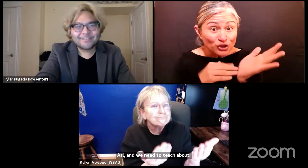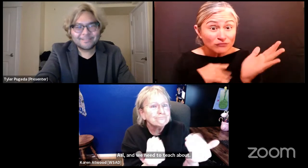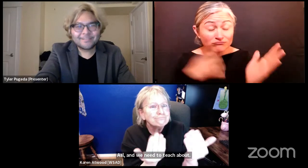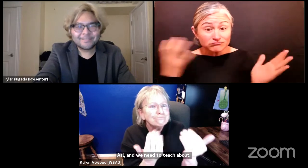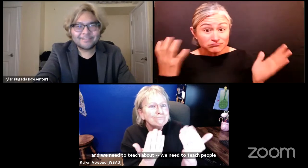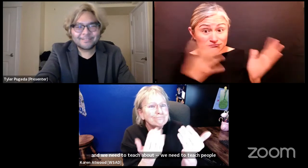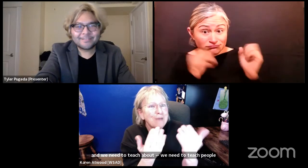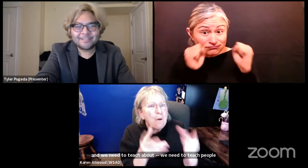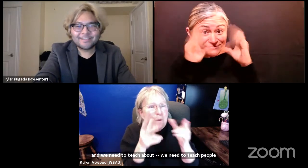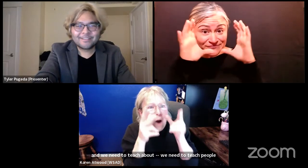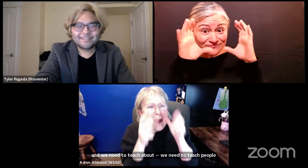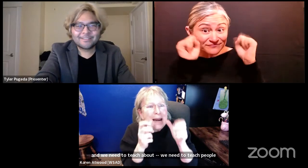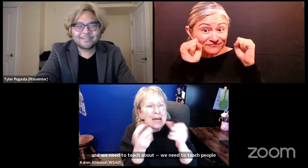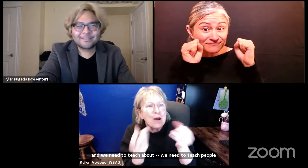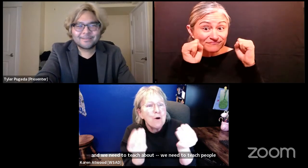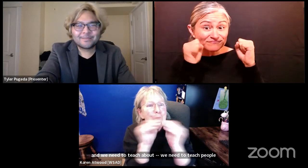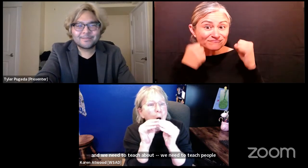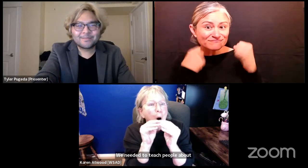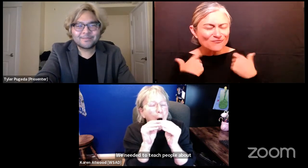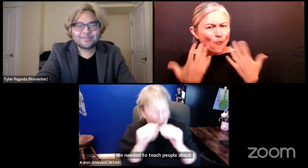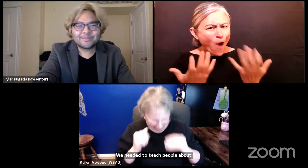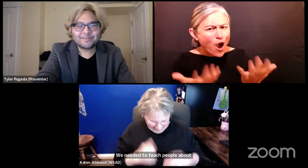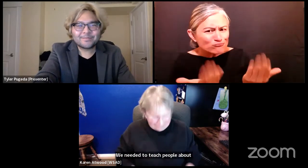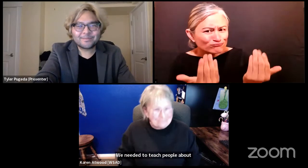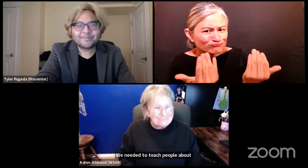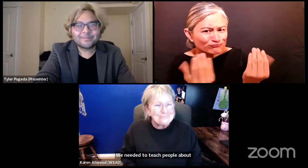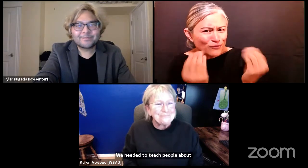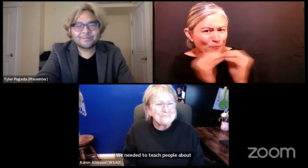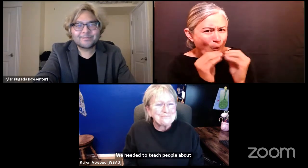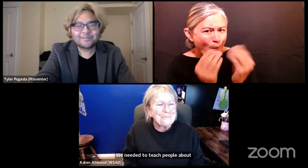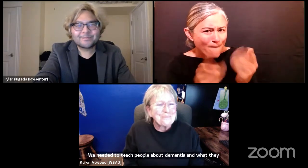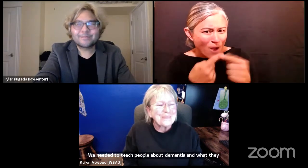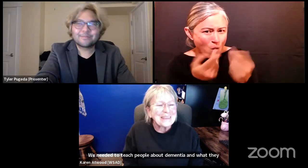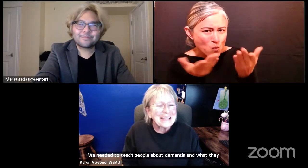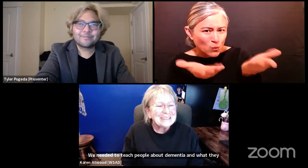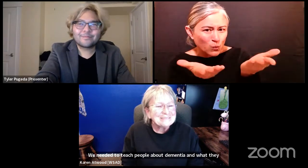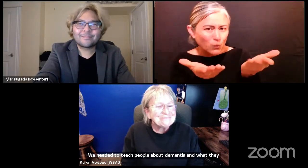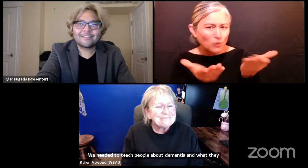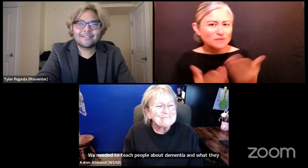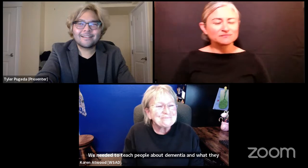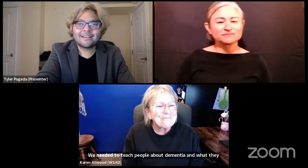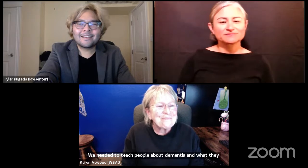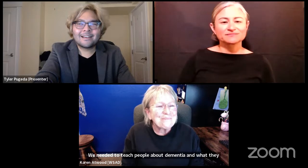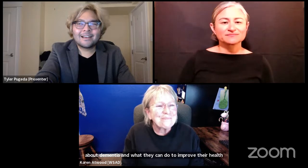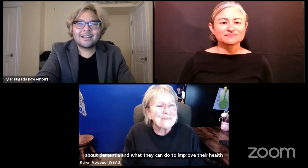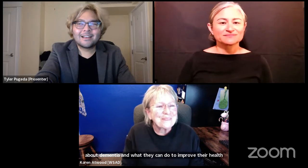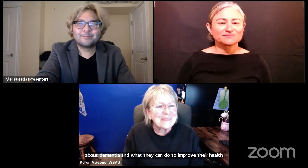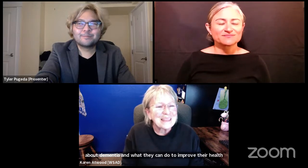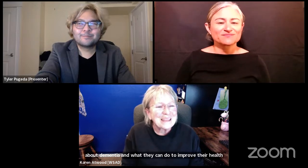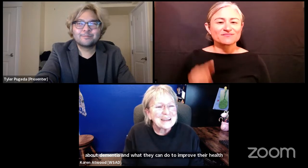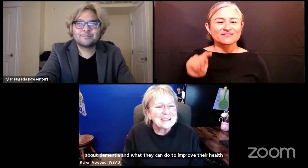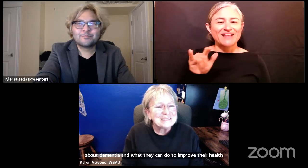watching you become a doctor. That's amazing. So go ahead, Tyler.